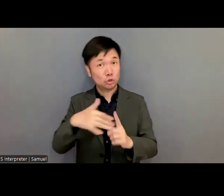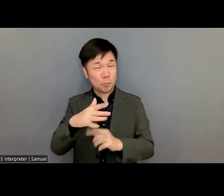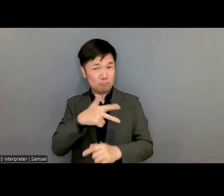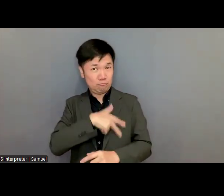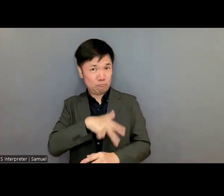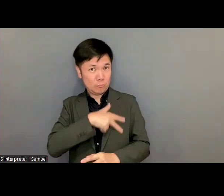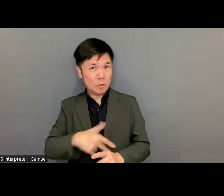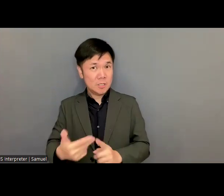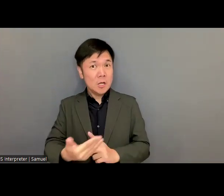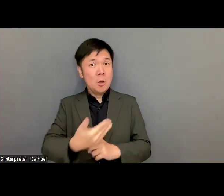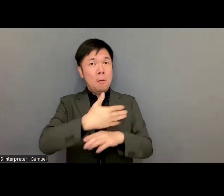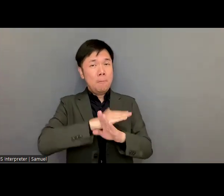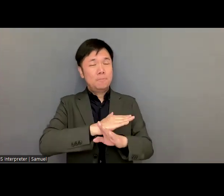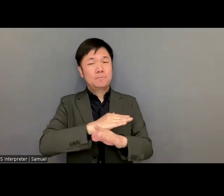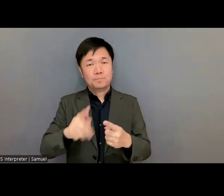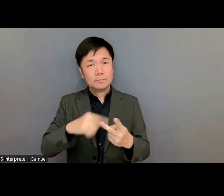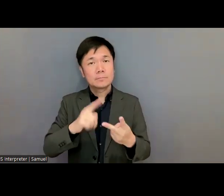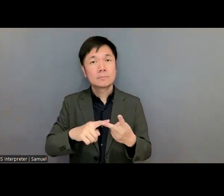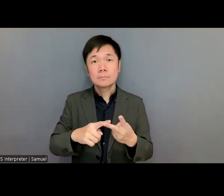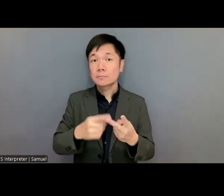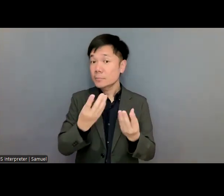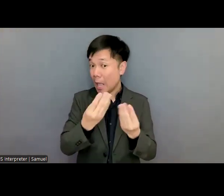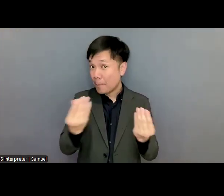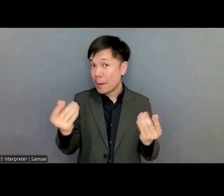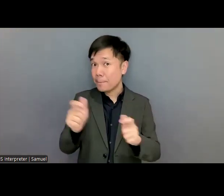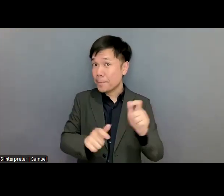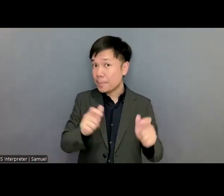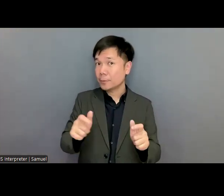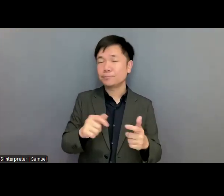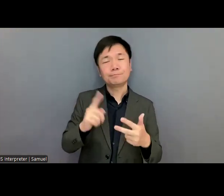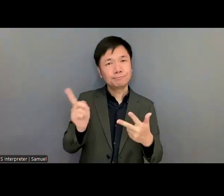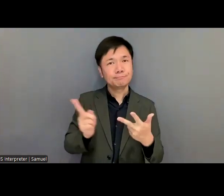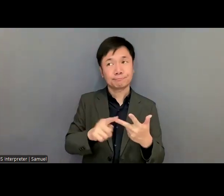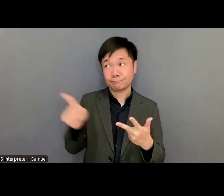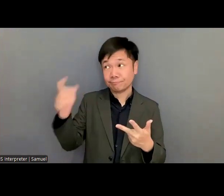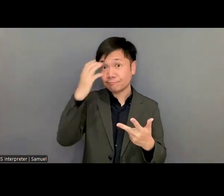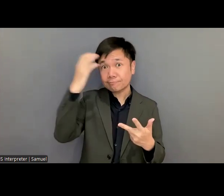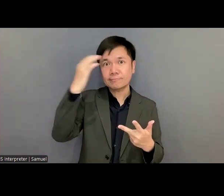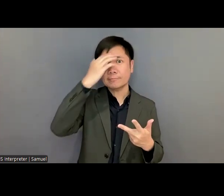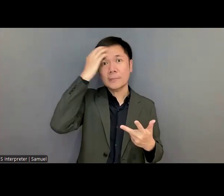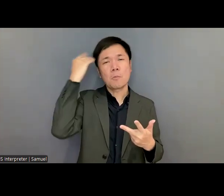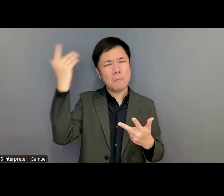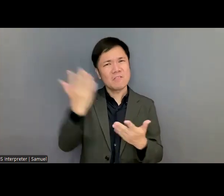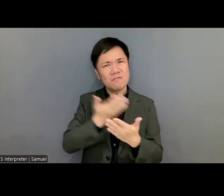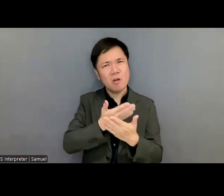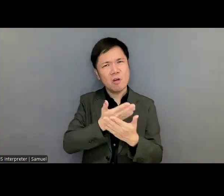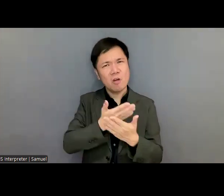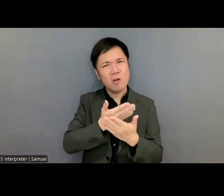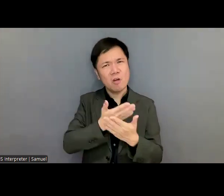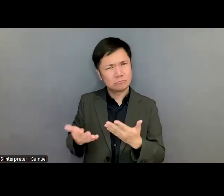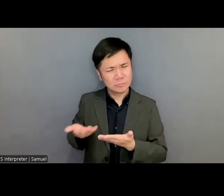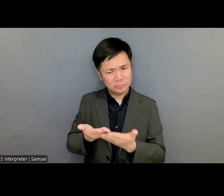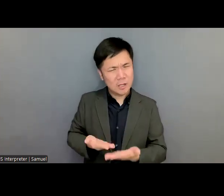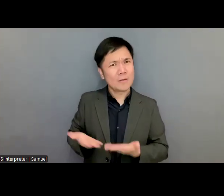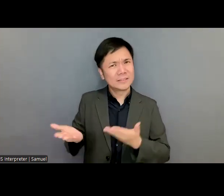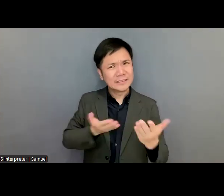the quotas, the reservations, and in that regard, the government should provide all these services in